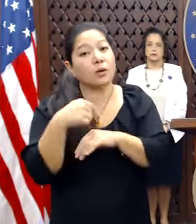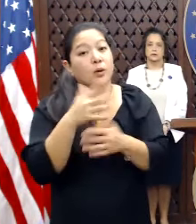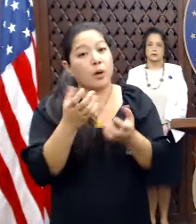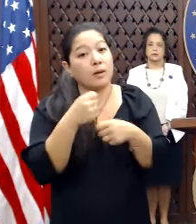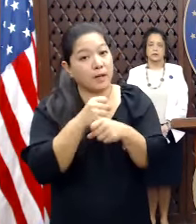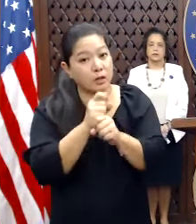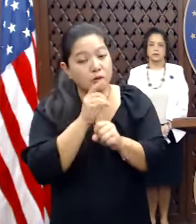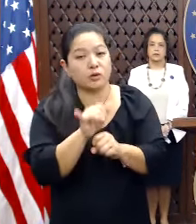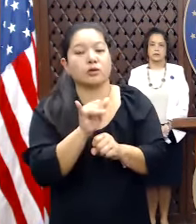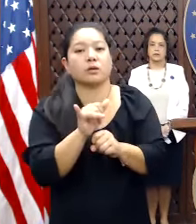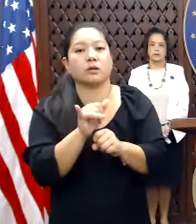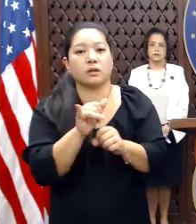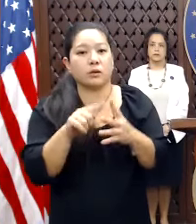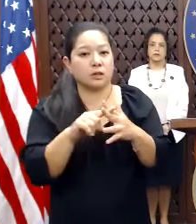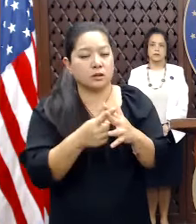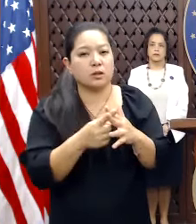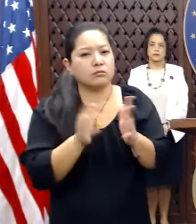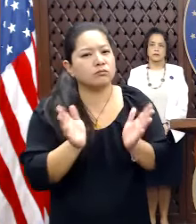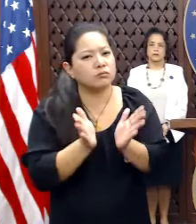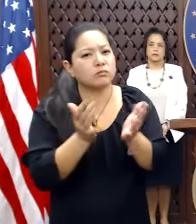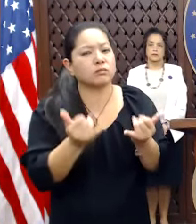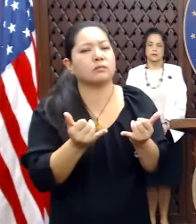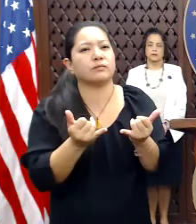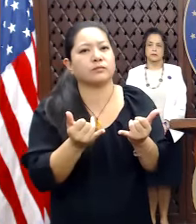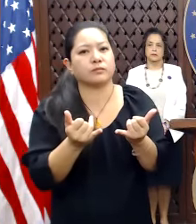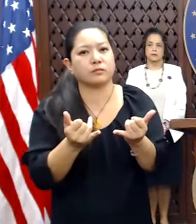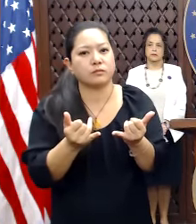that the implementation of many of the